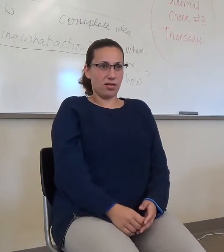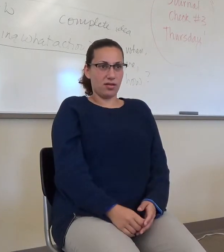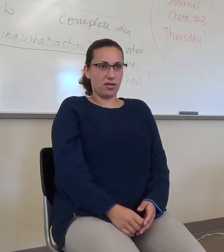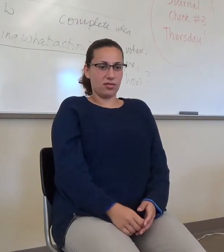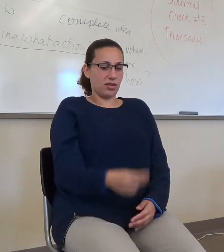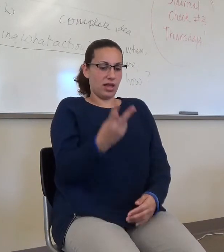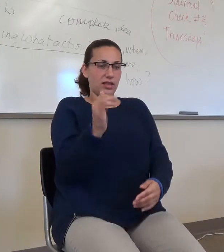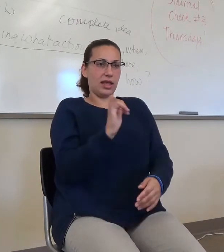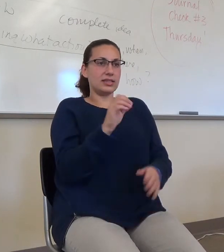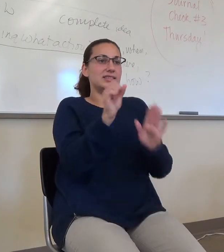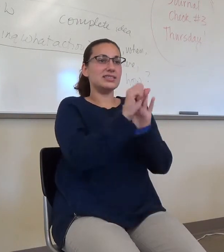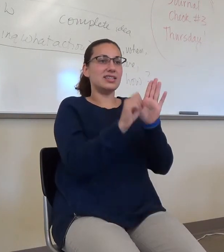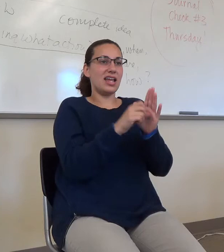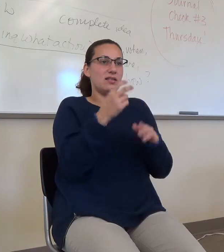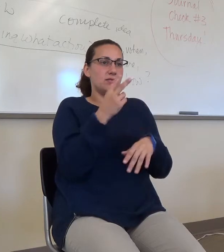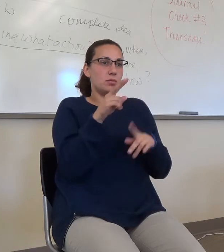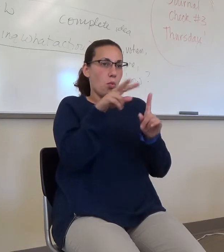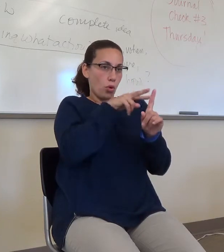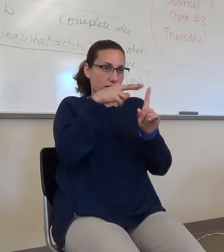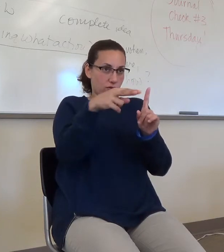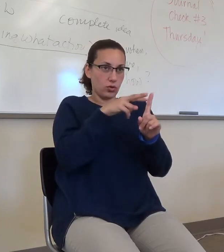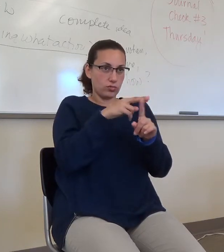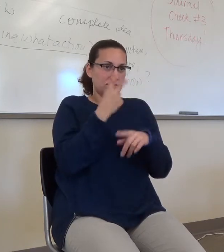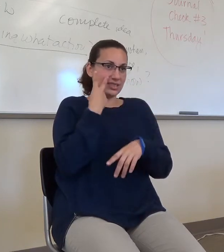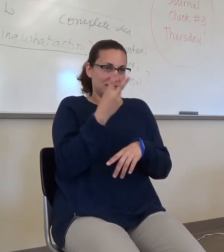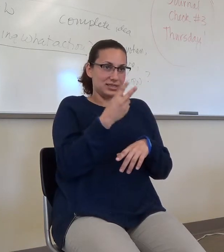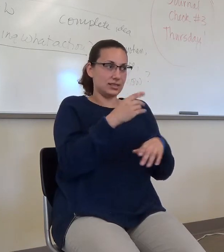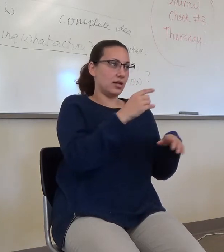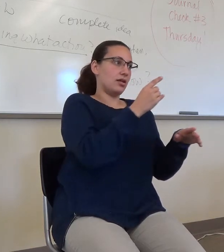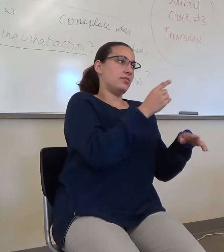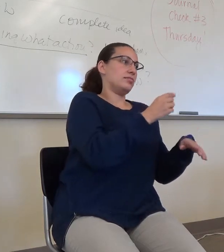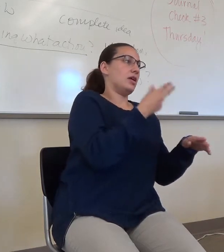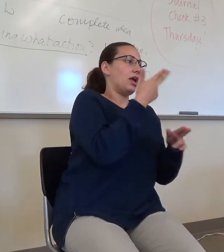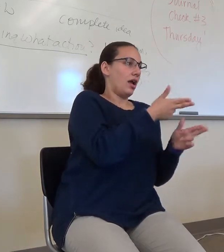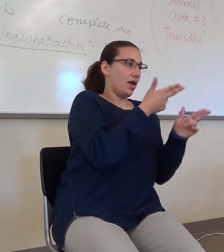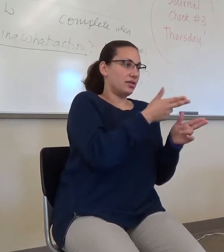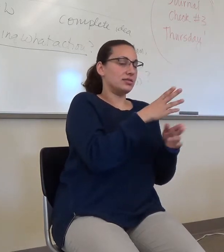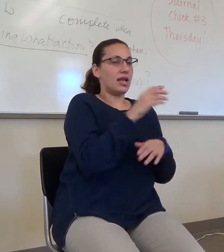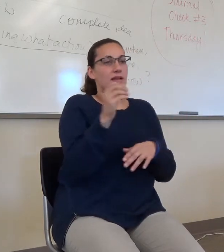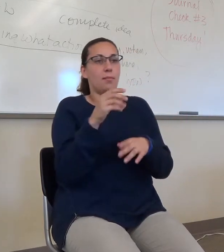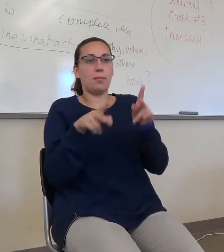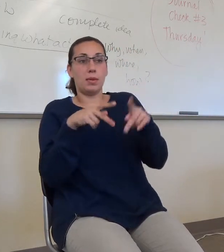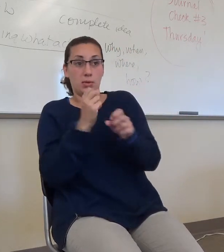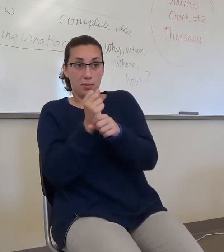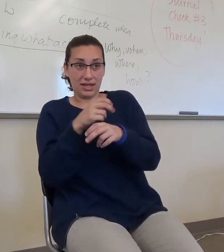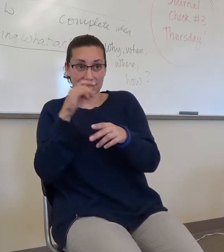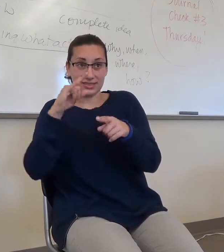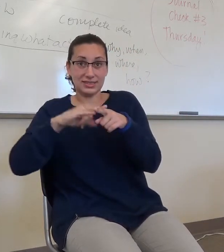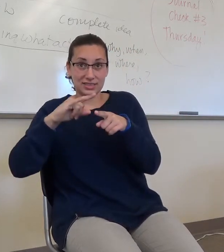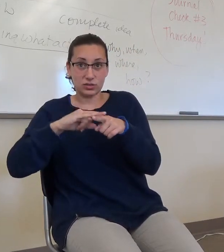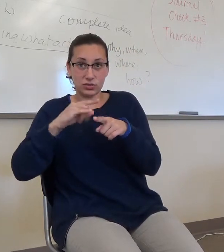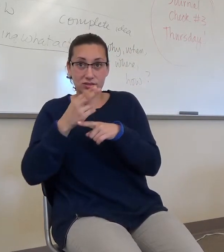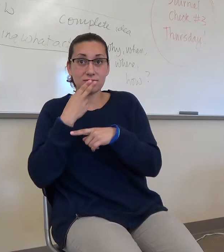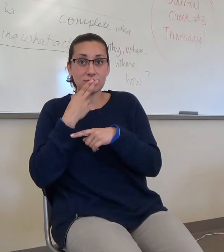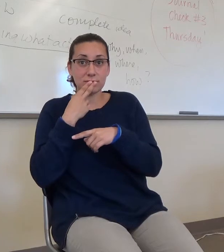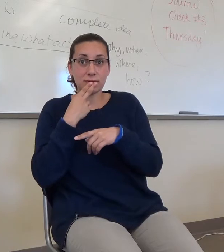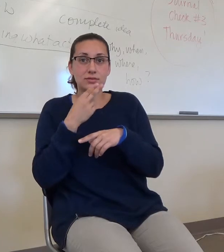this evidently has happened, cigarette makers are held responsible for the public costs of